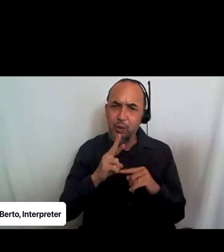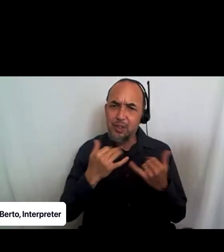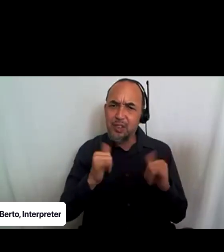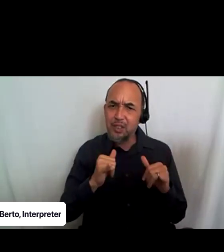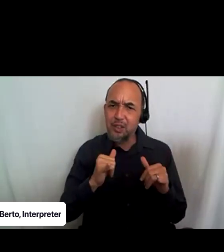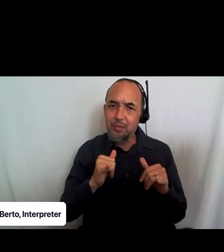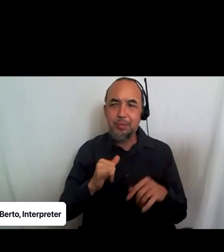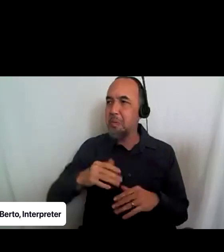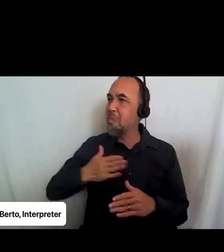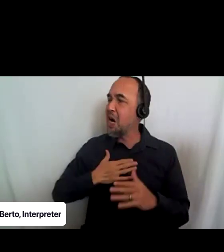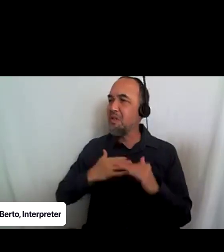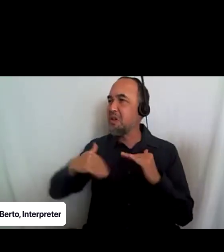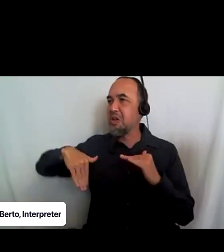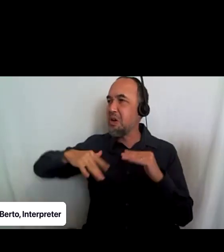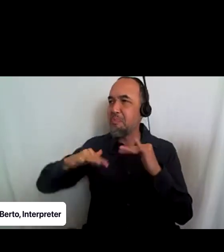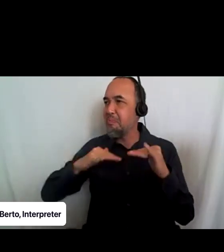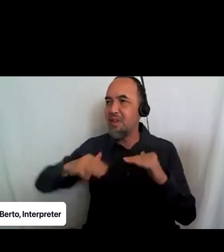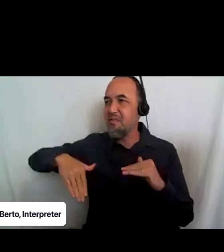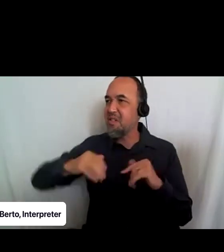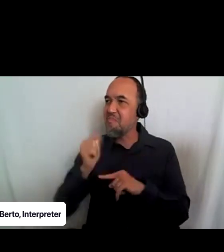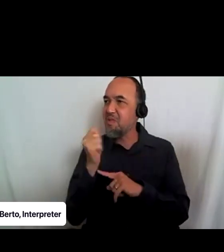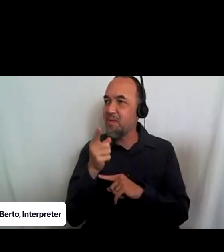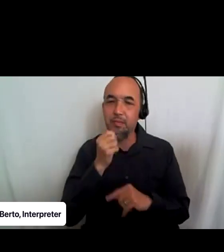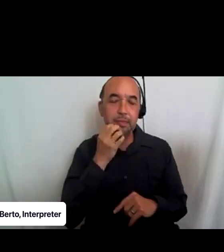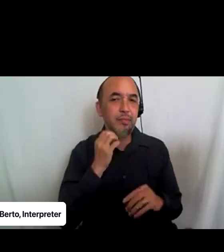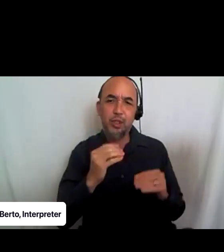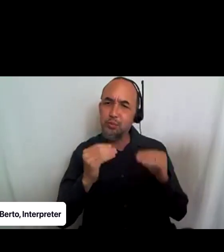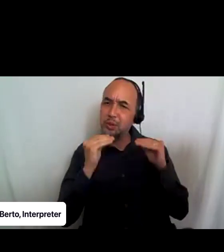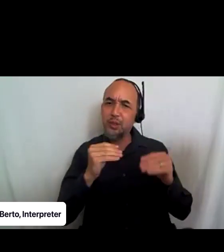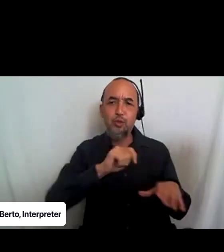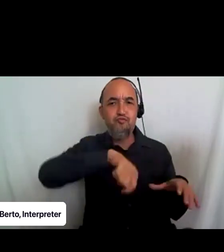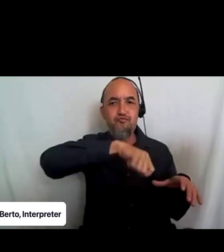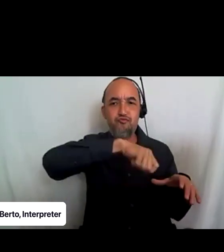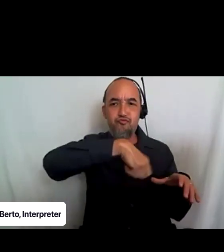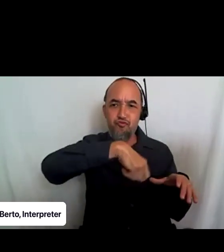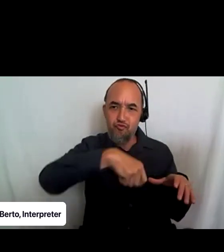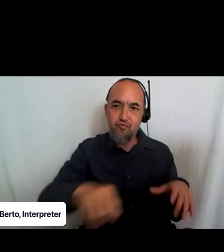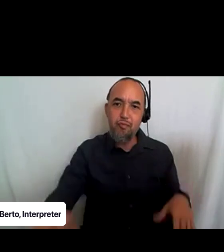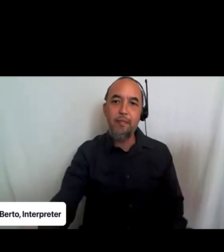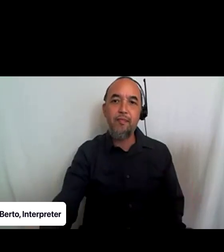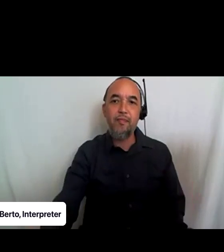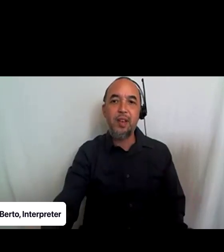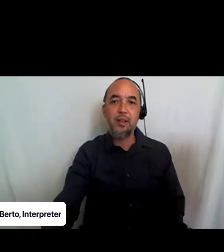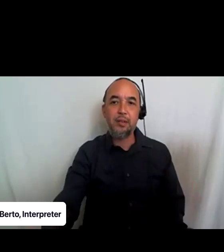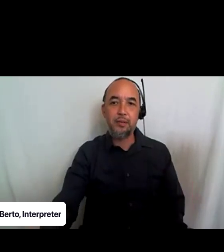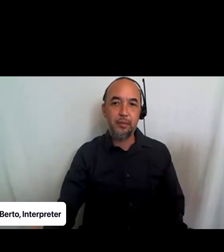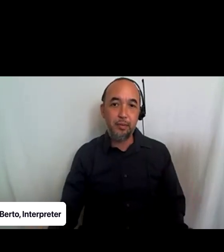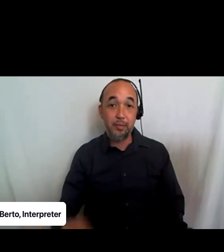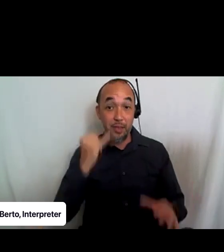hasn't bubbled yet. It hasn't 10 minutes yet. So just keep whisking it and you'll see when it starts bubbling. If it's